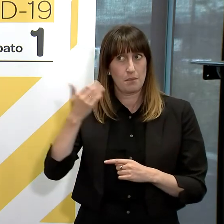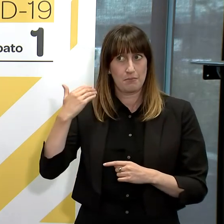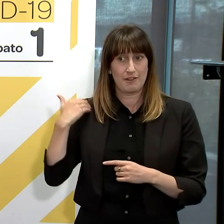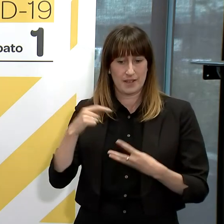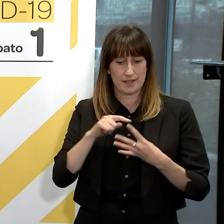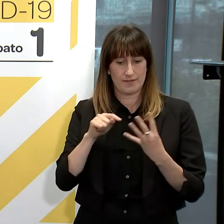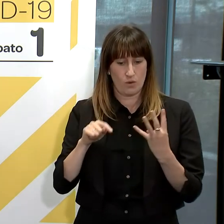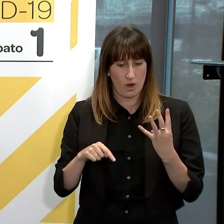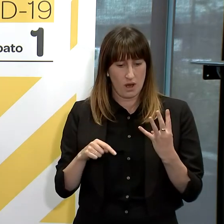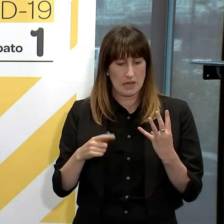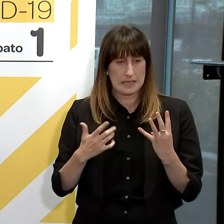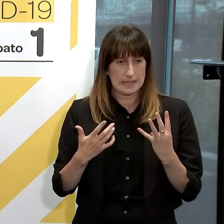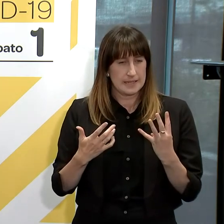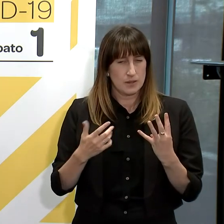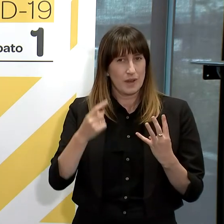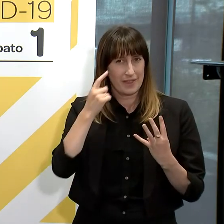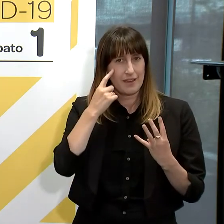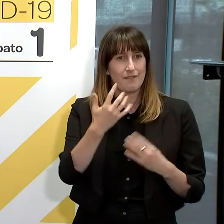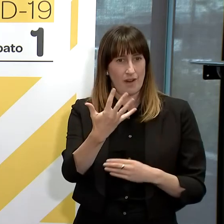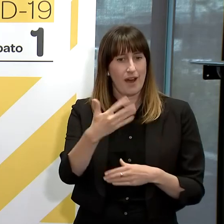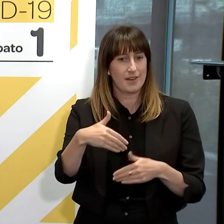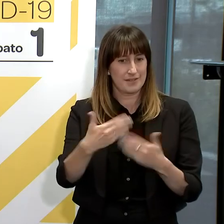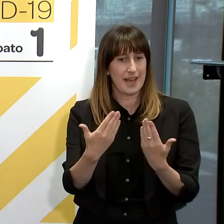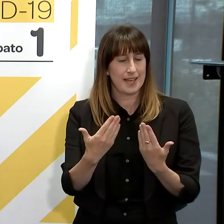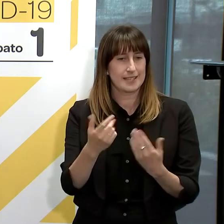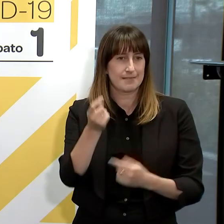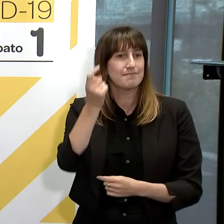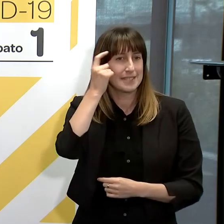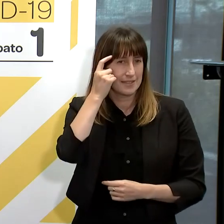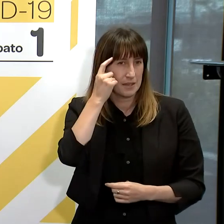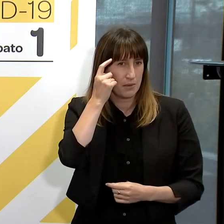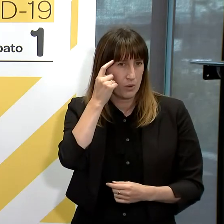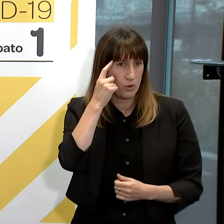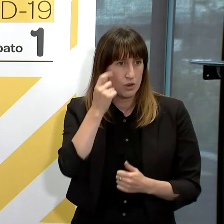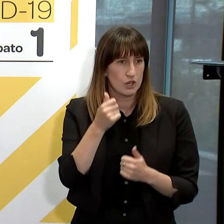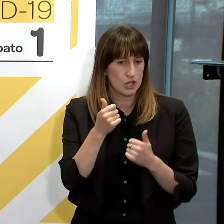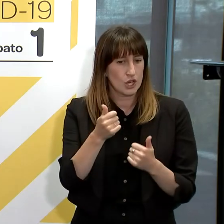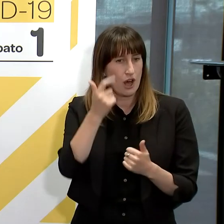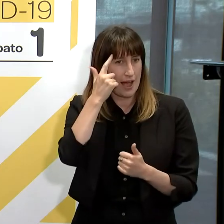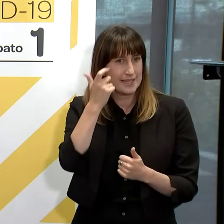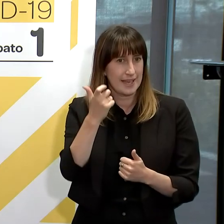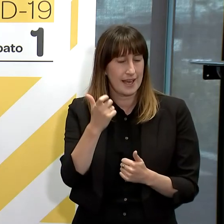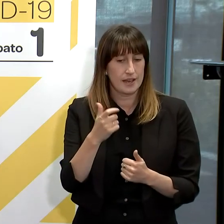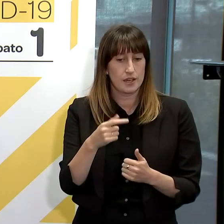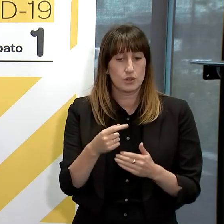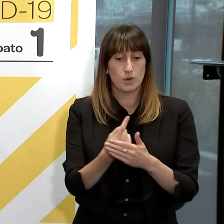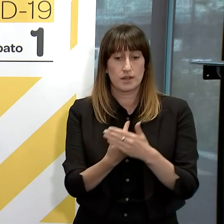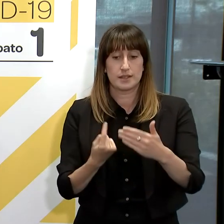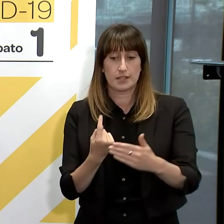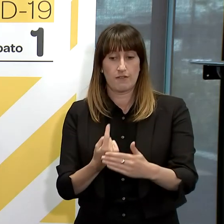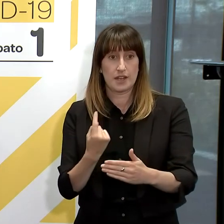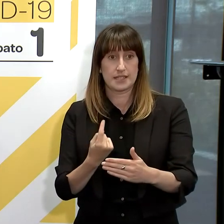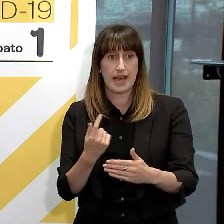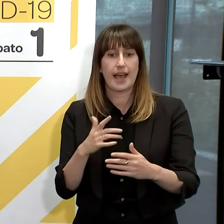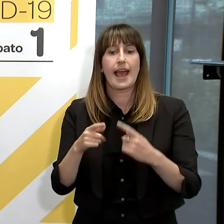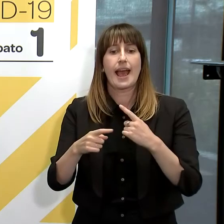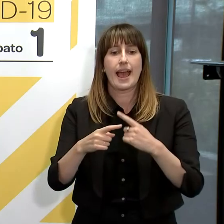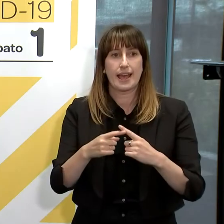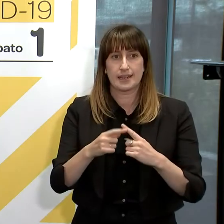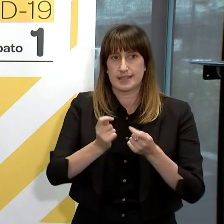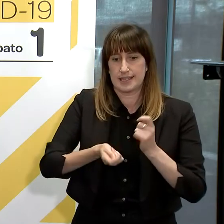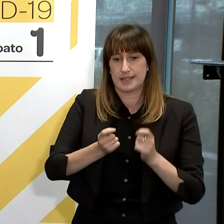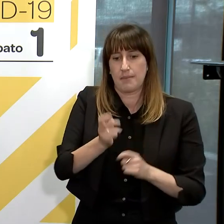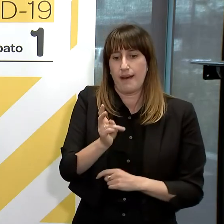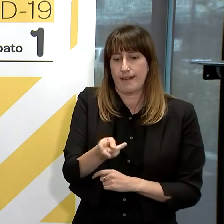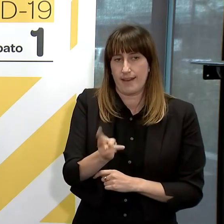very sensible precaution to put in place, and that is both the self-isolation and then the further testing at day